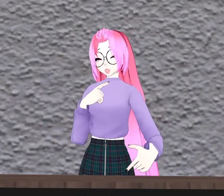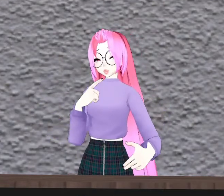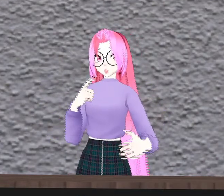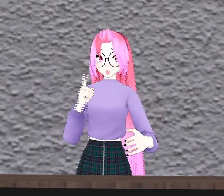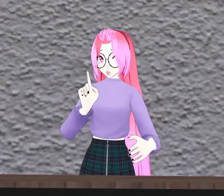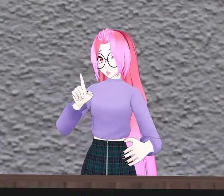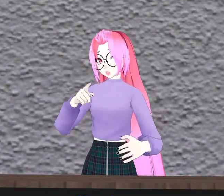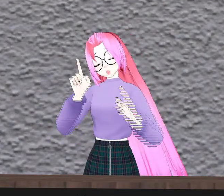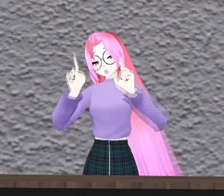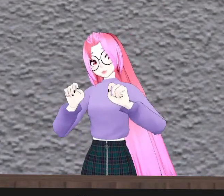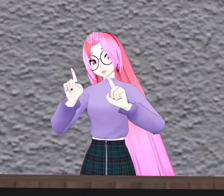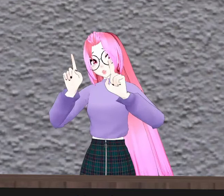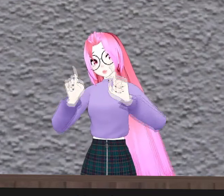and so?